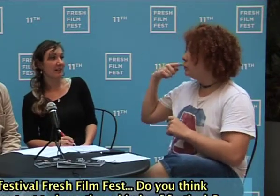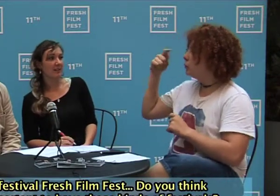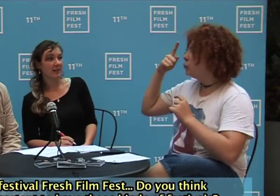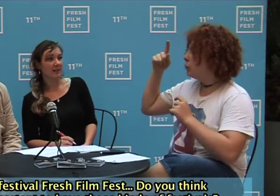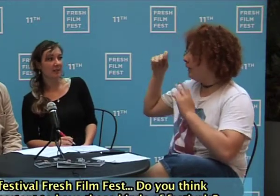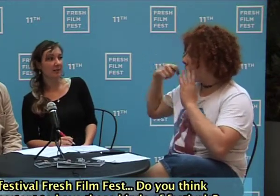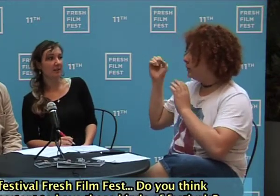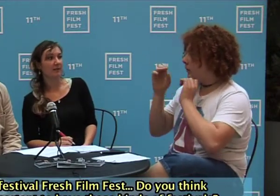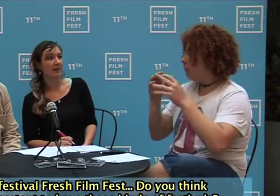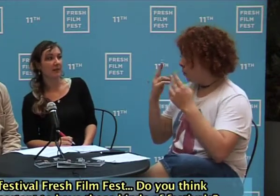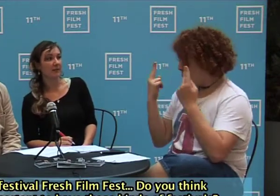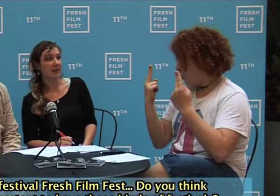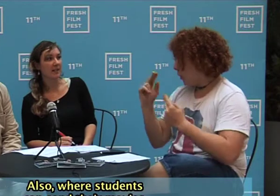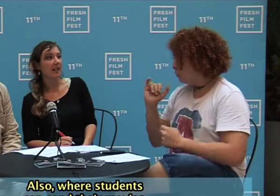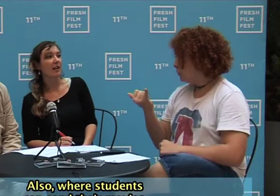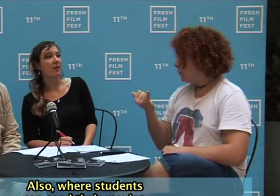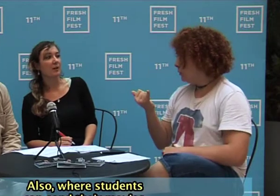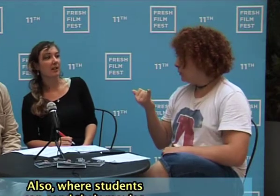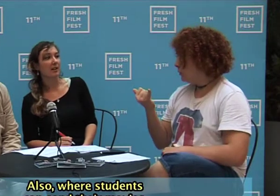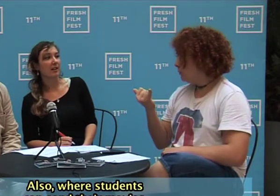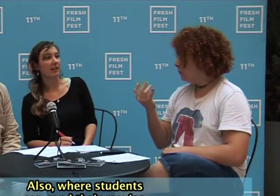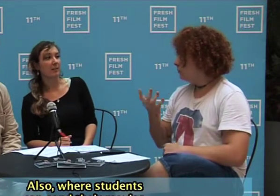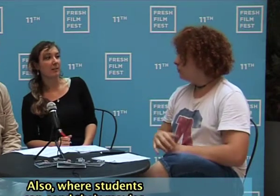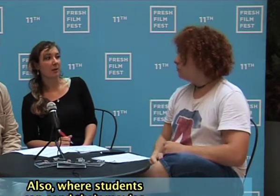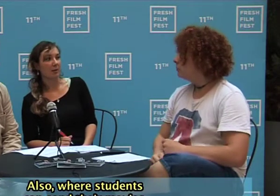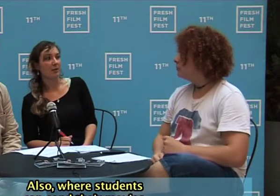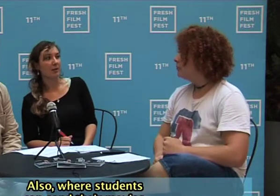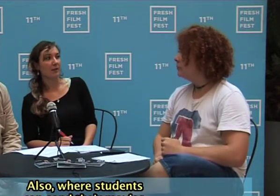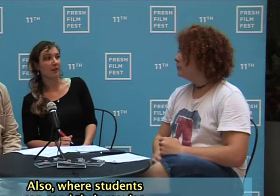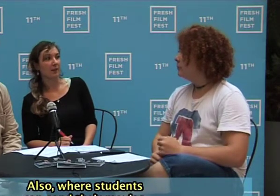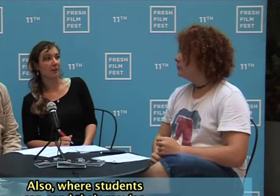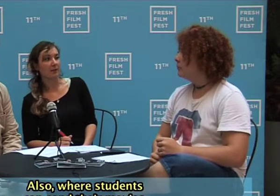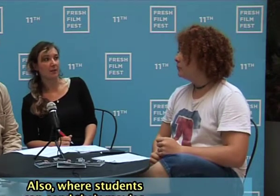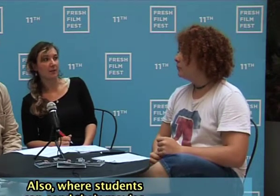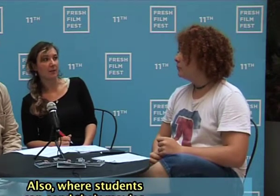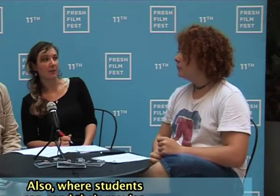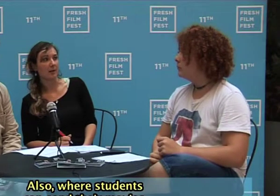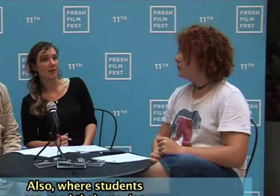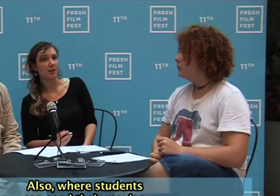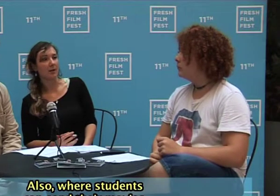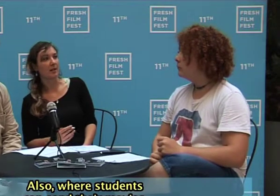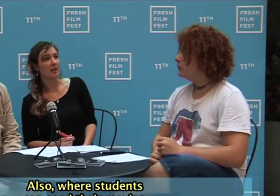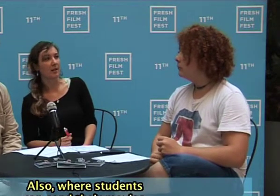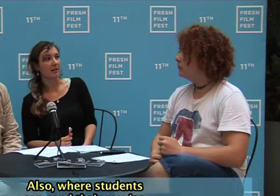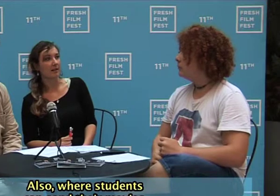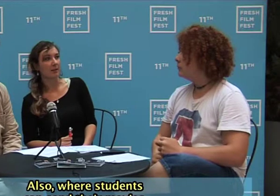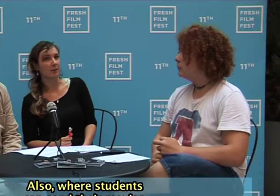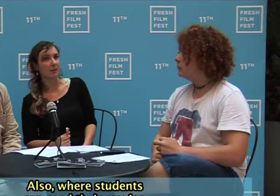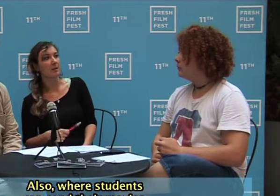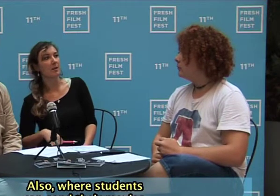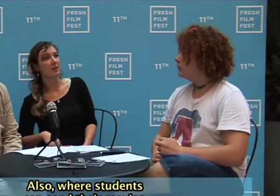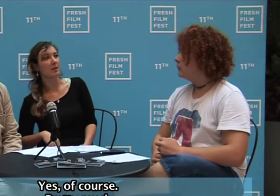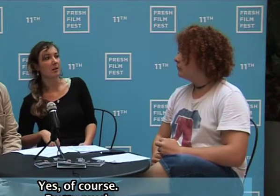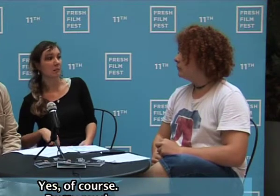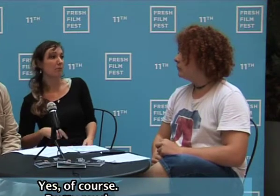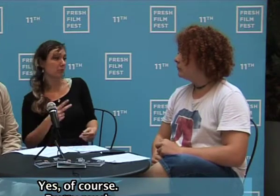In this festival, the Fresh Film Fest, do you think it's important to have this kind of festival when the students can send their